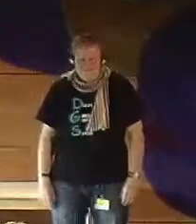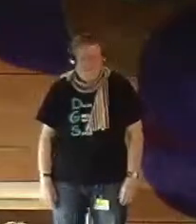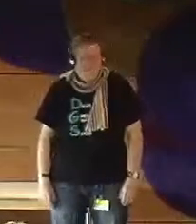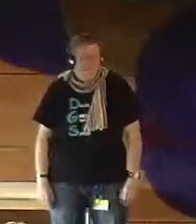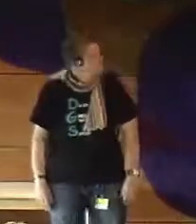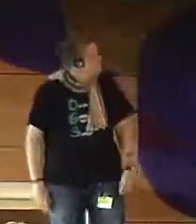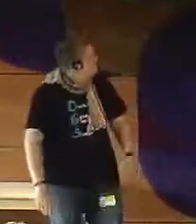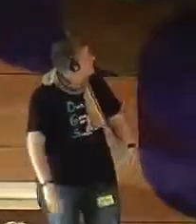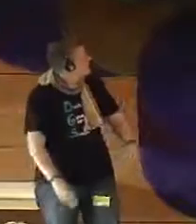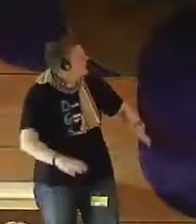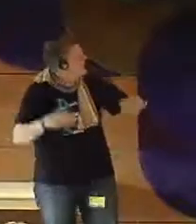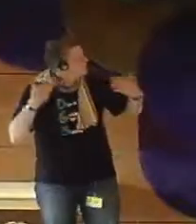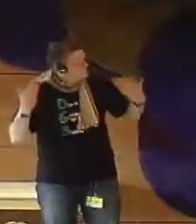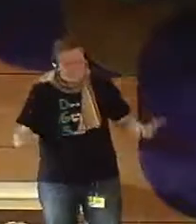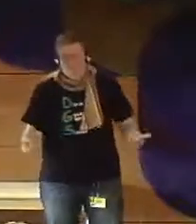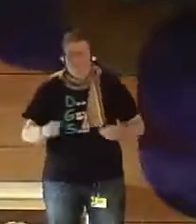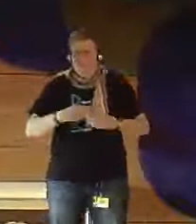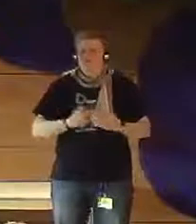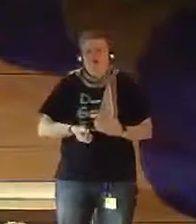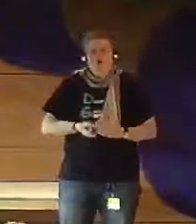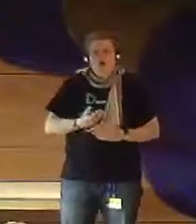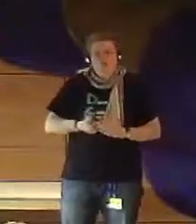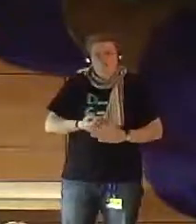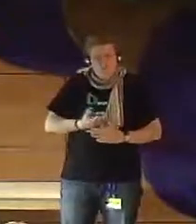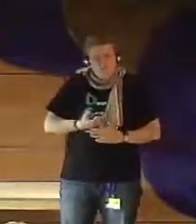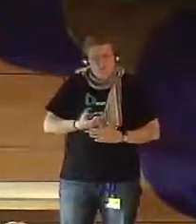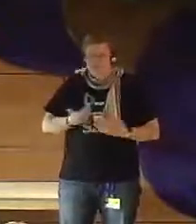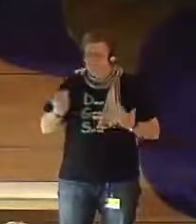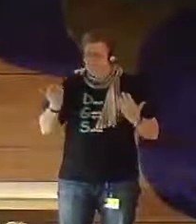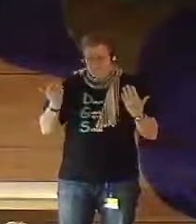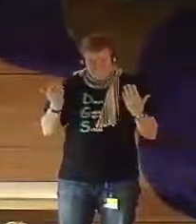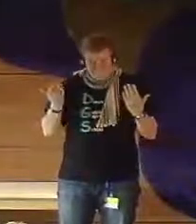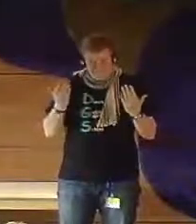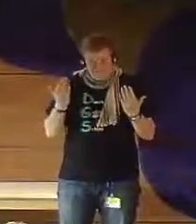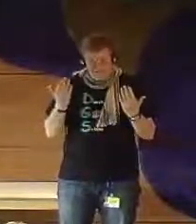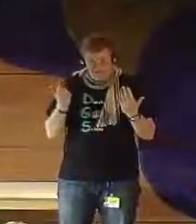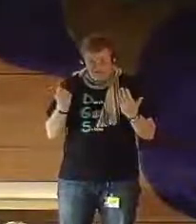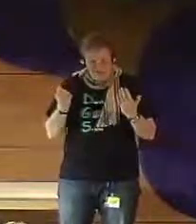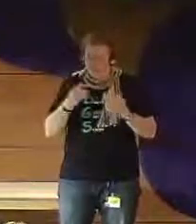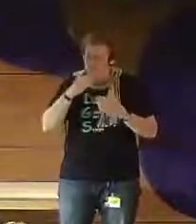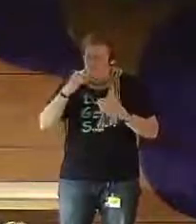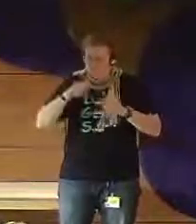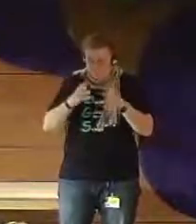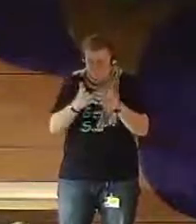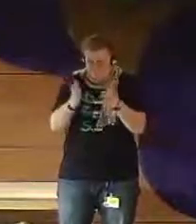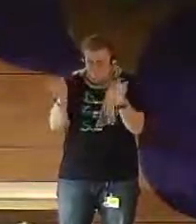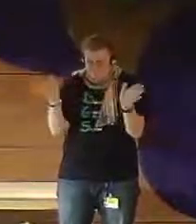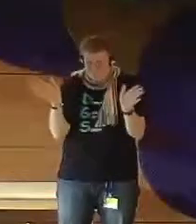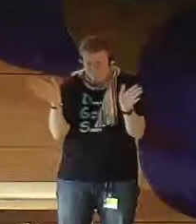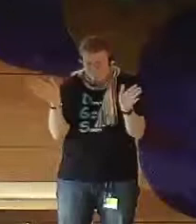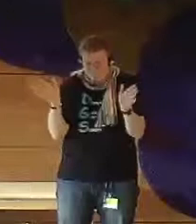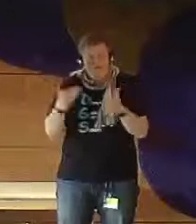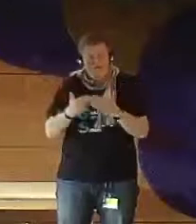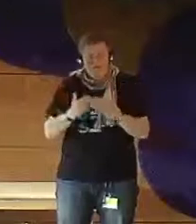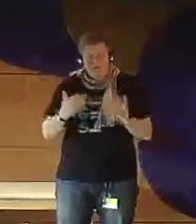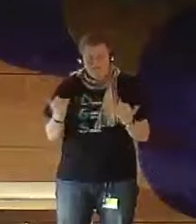then is, should you allow your children to fail, or should you recognize those